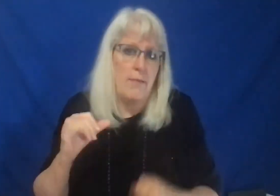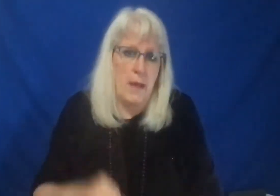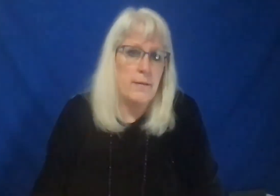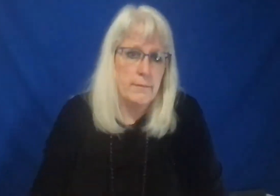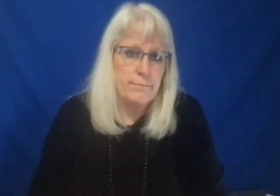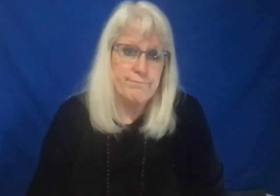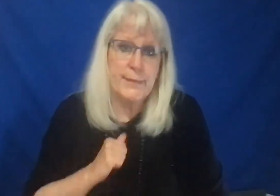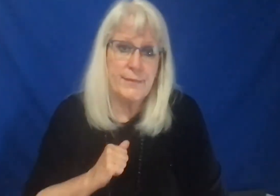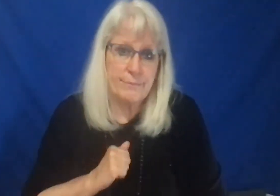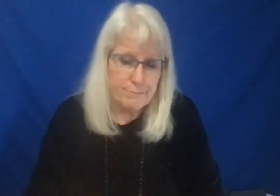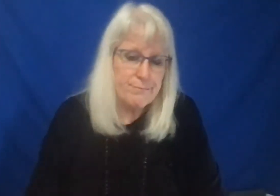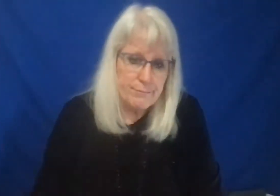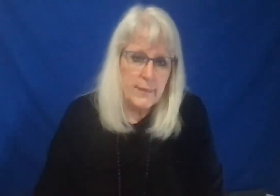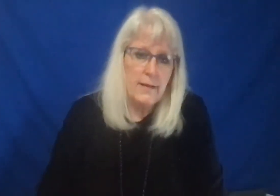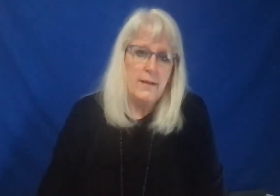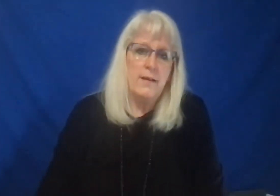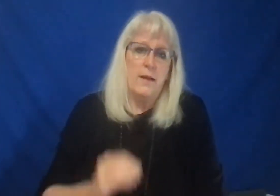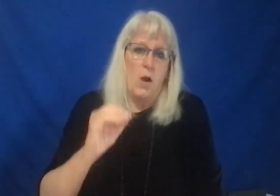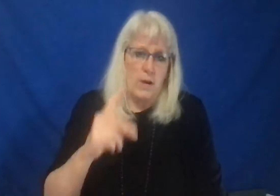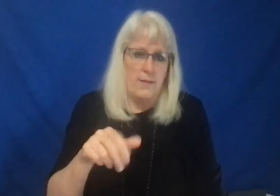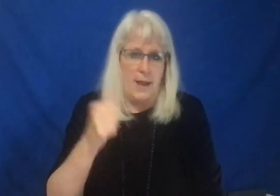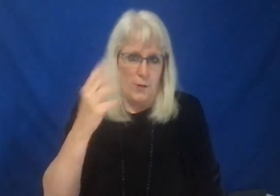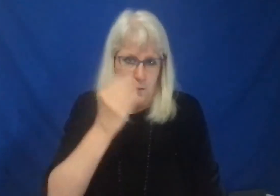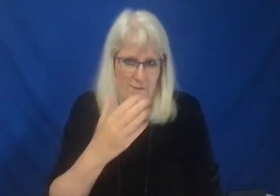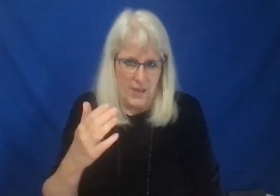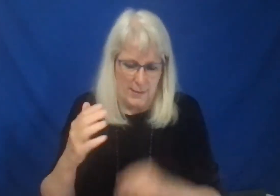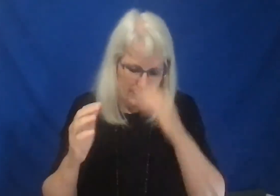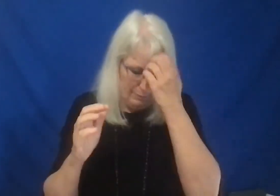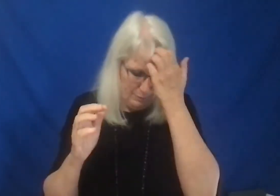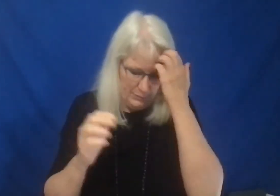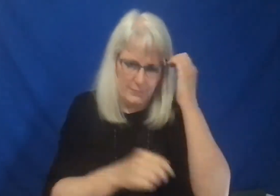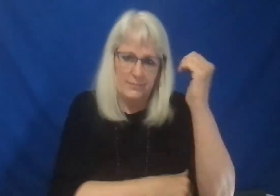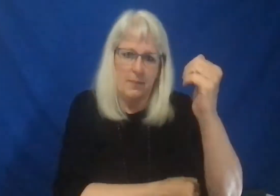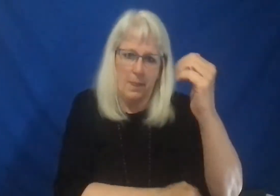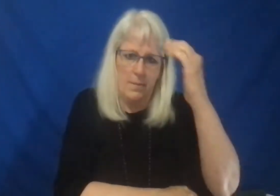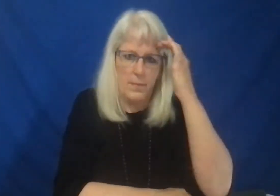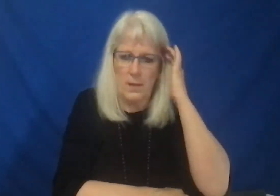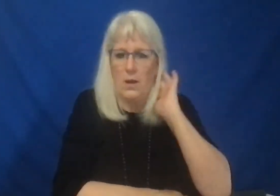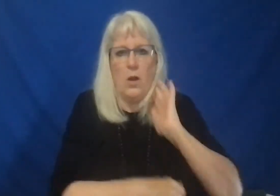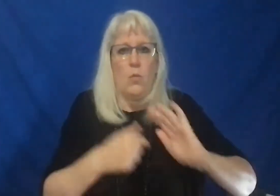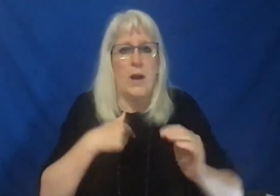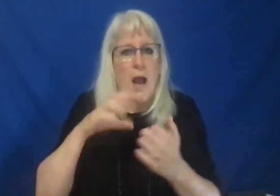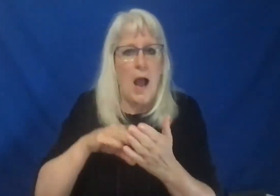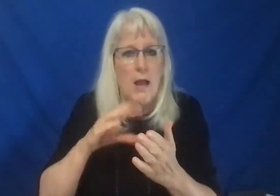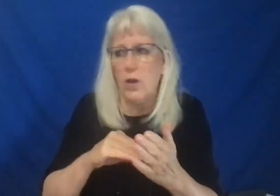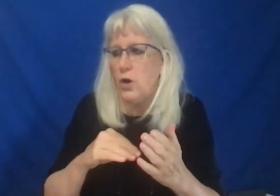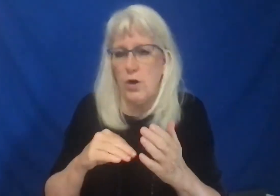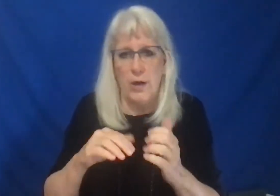And the other beautiful thing about this is that when I learn how to be in relationship, and then in practical ways, when I learn